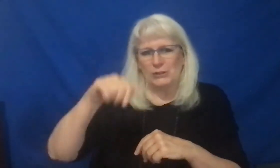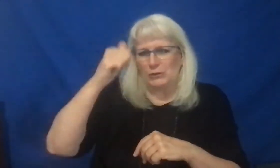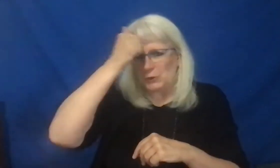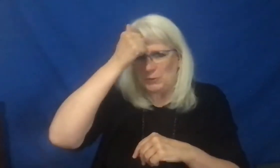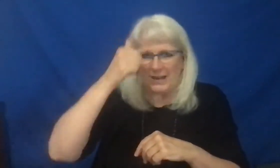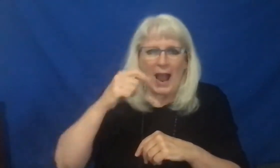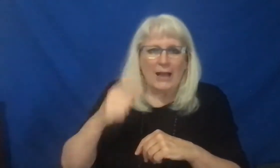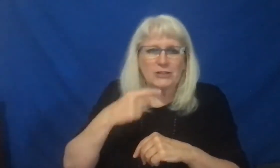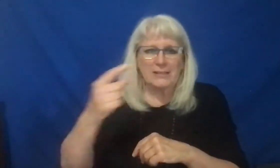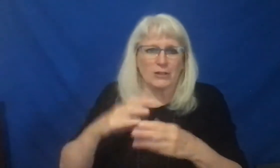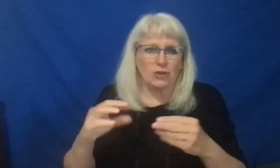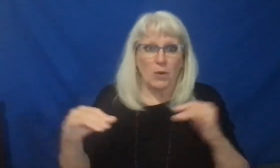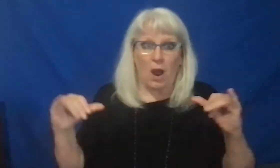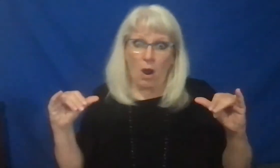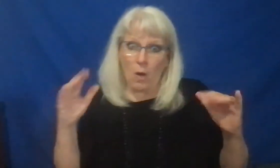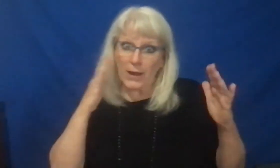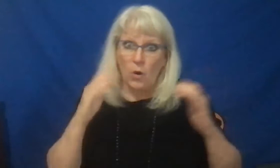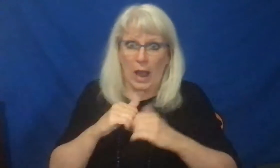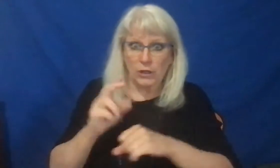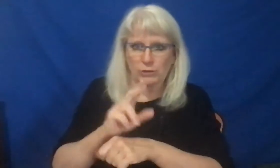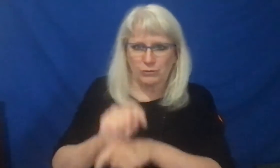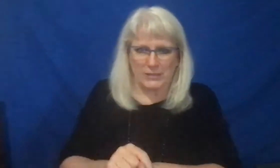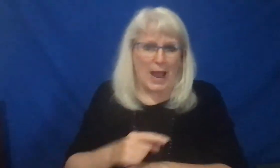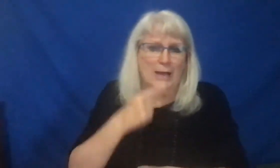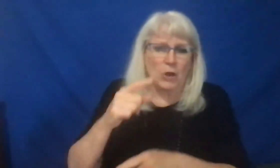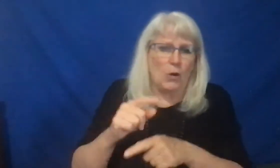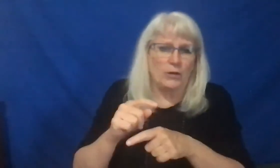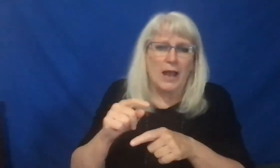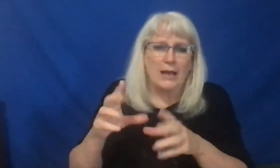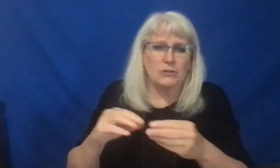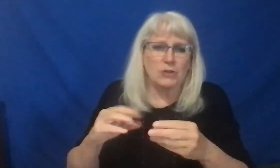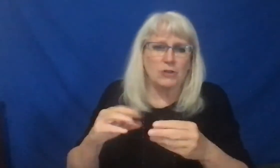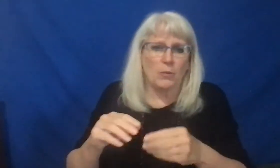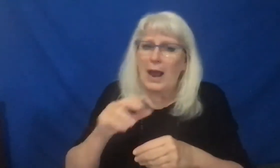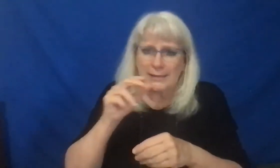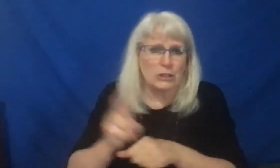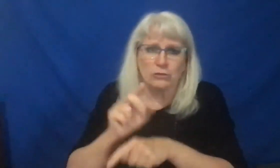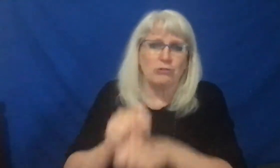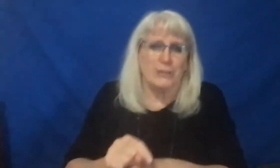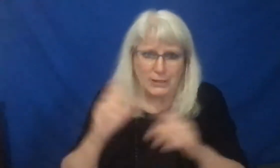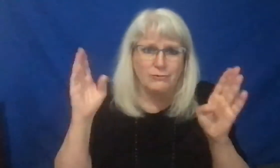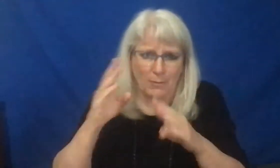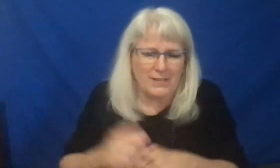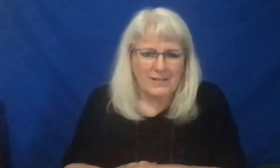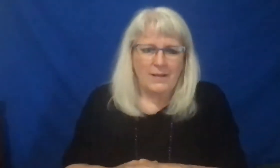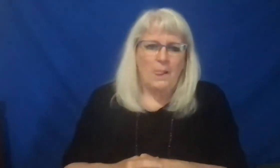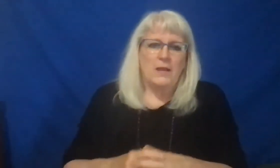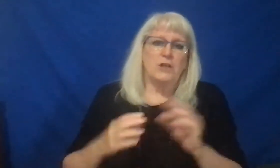And at the end, I'm going to share a whole bunch of just fun stories, if you don't mind, about my experience on the board. But I asked